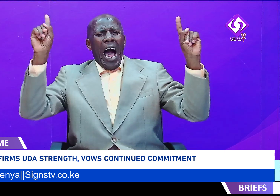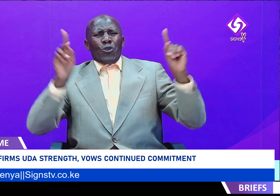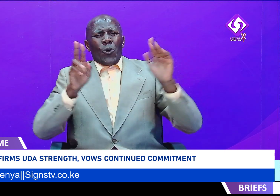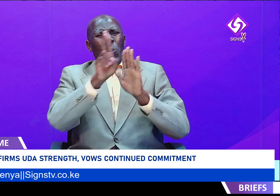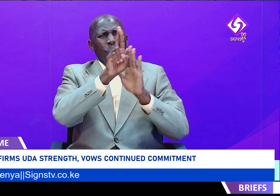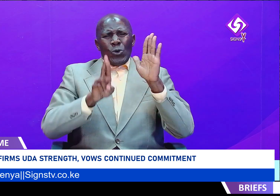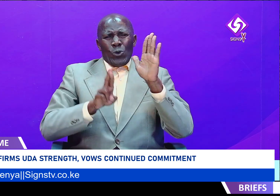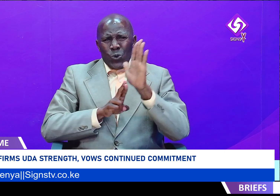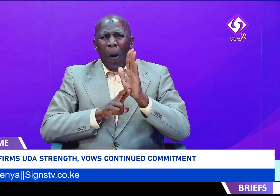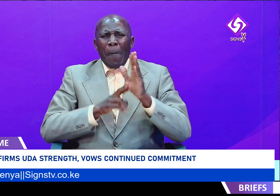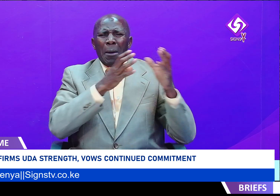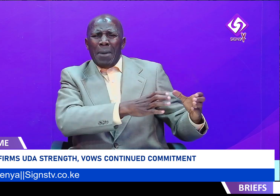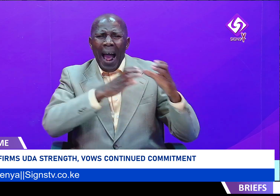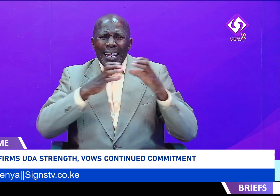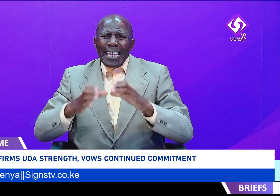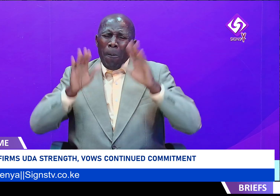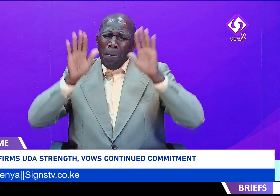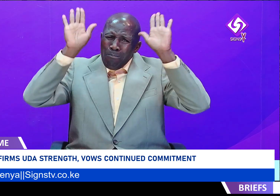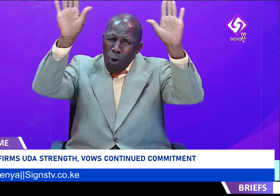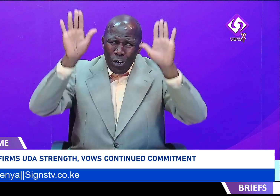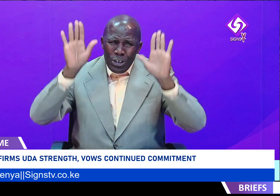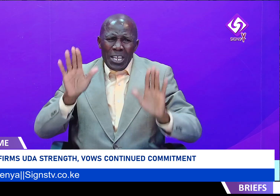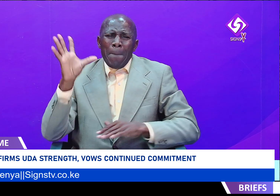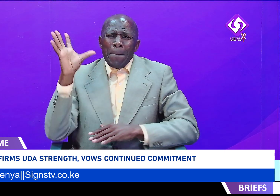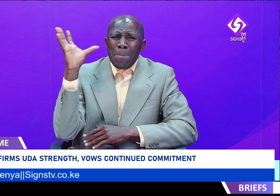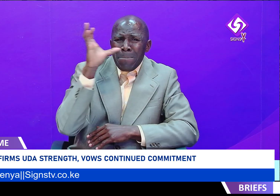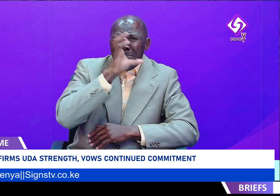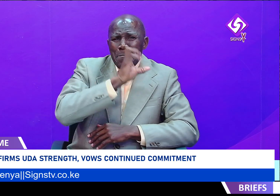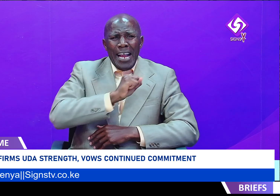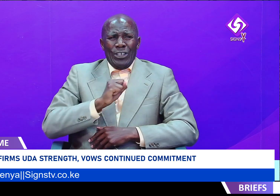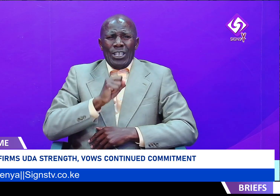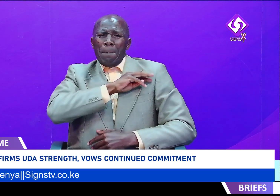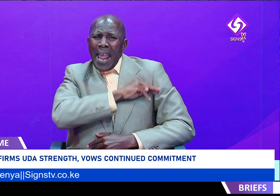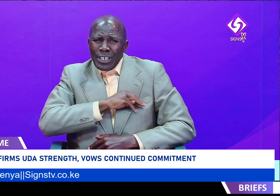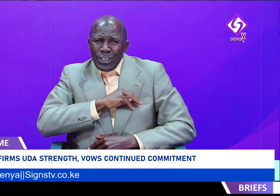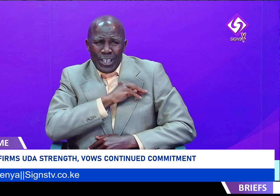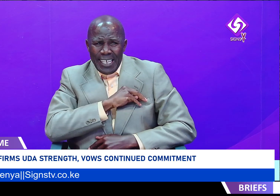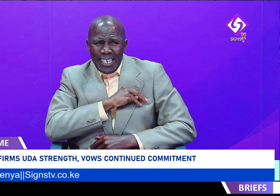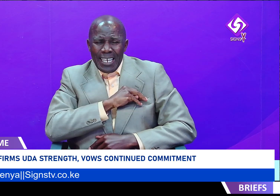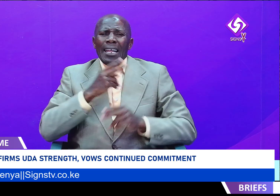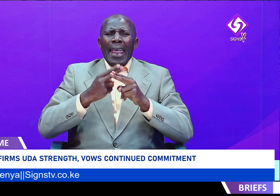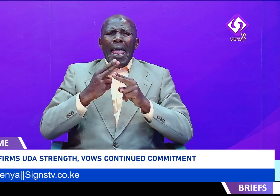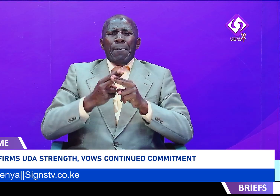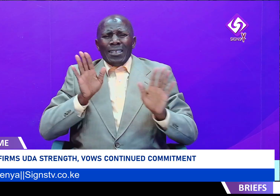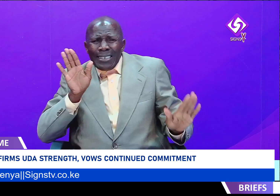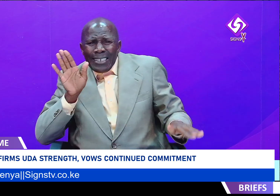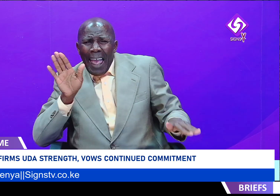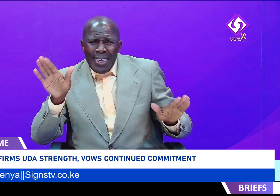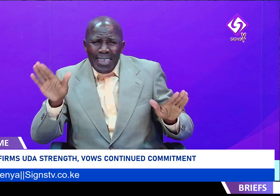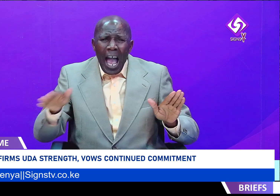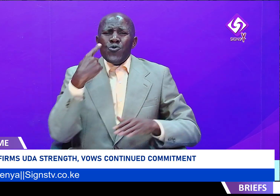from the recent party primaries, the DP emphasized the ruling party's core